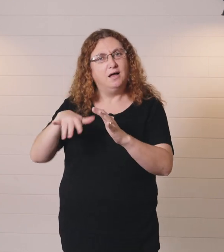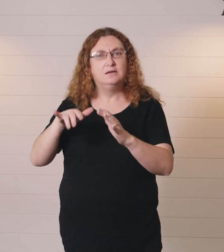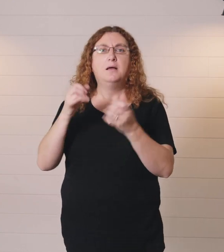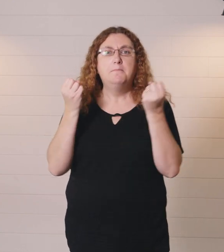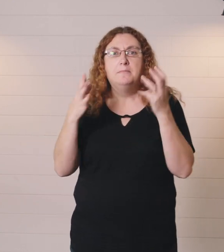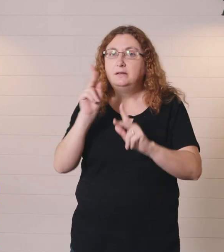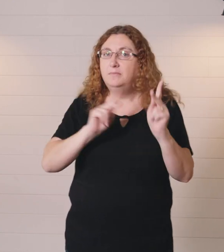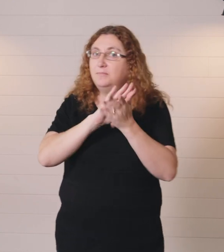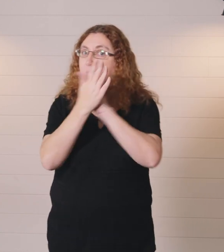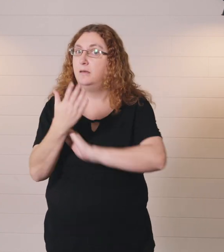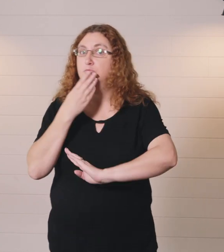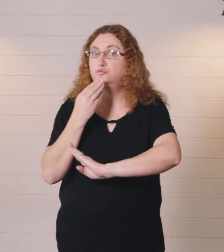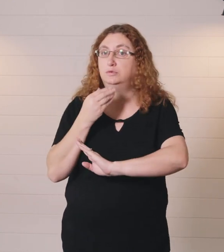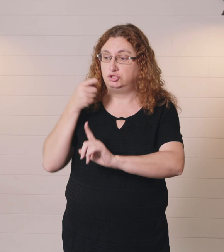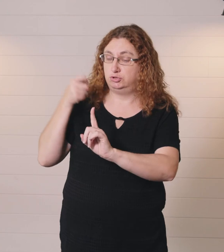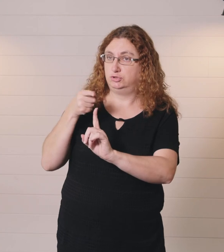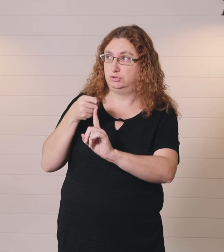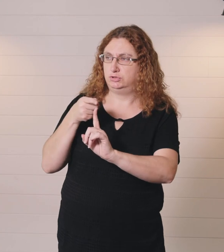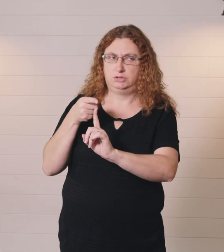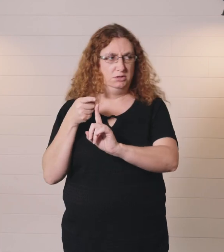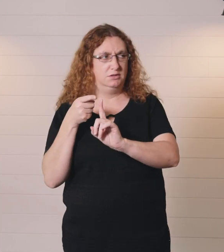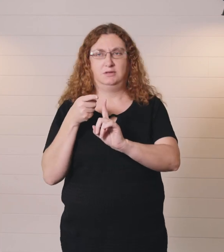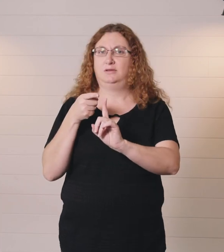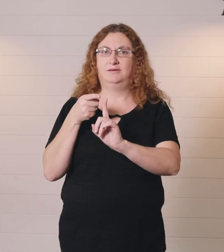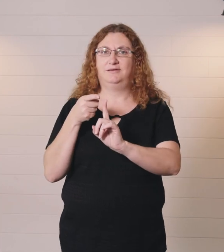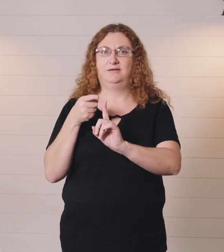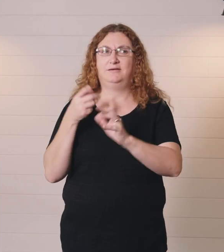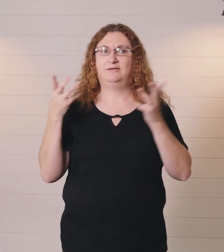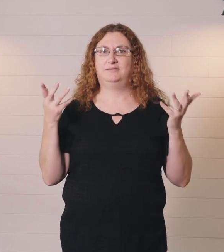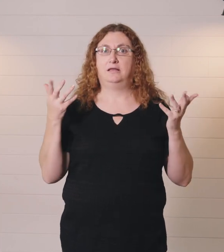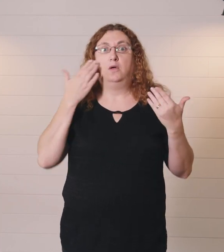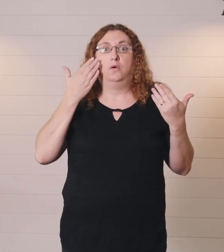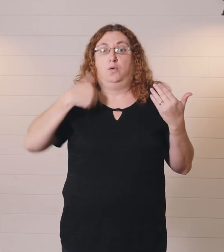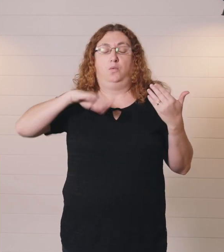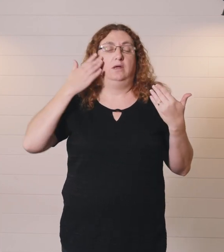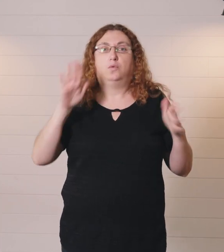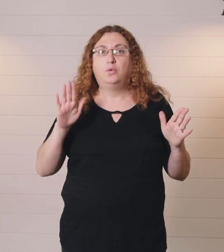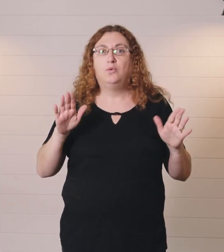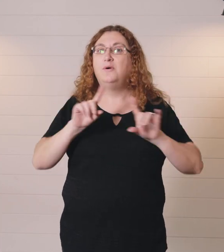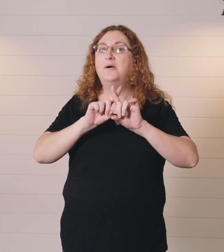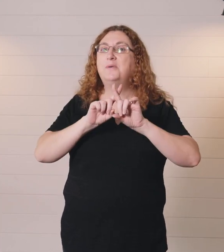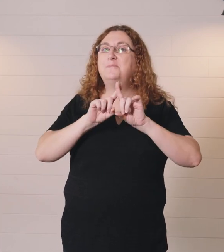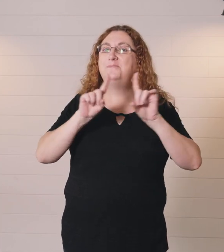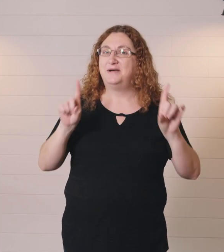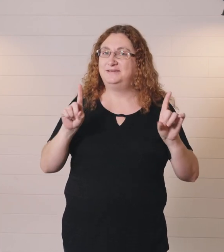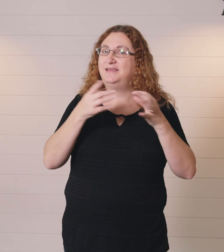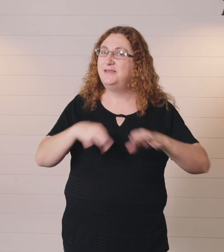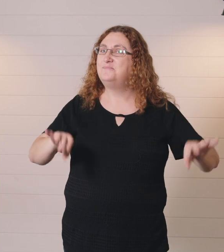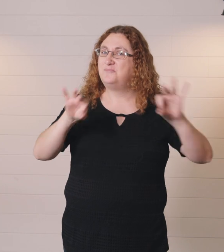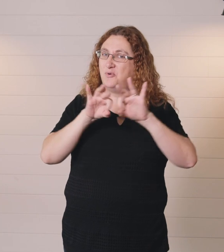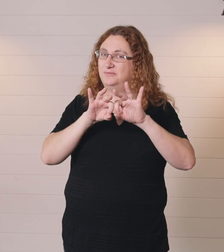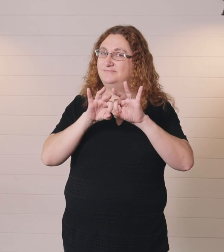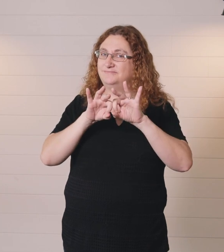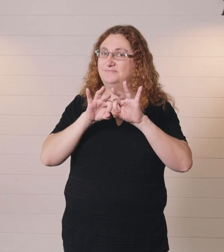embraced the Jewish faith. You see, there is a fascinating look at the providence of God in sending his people to